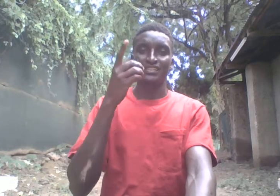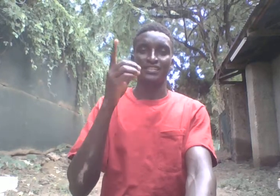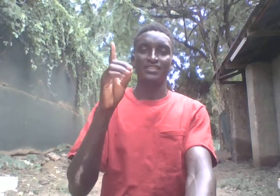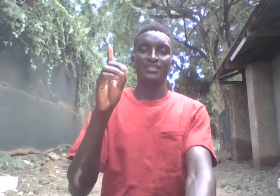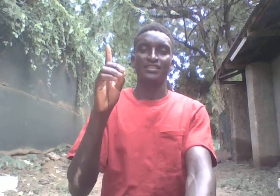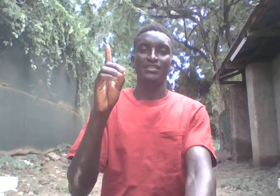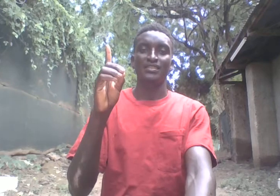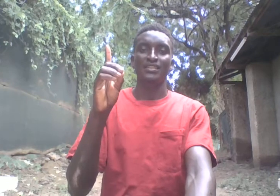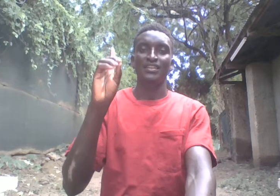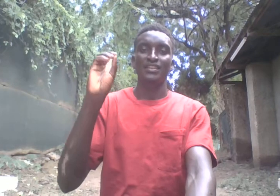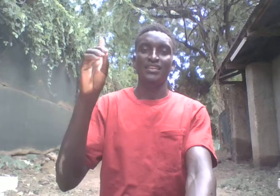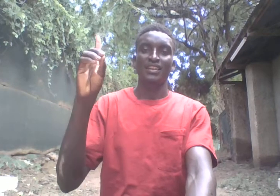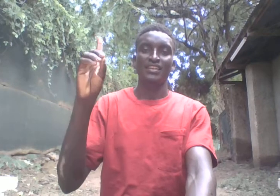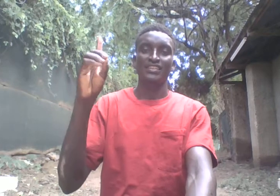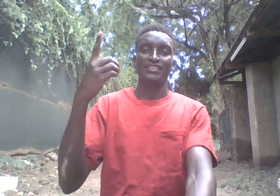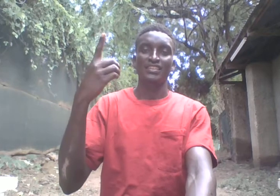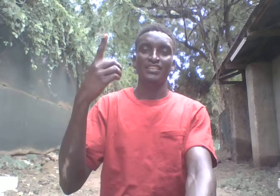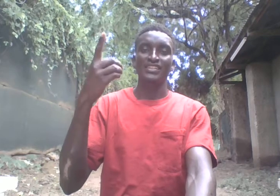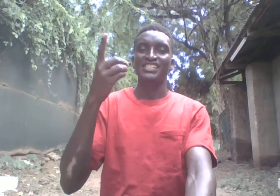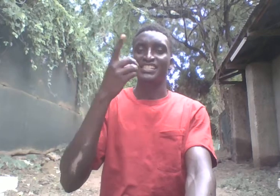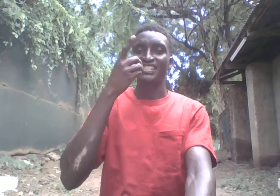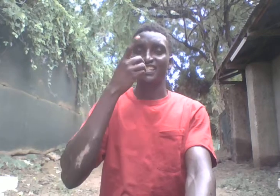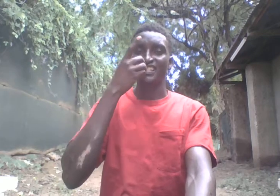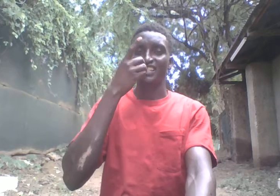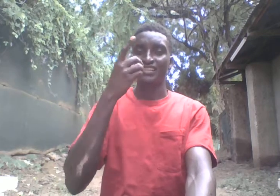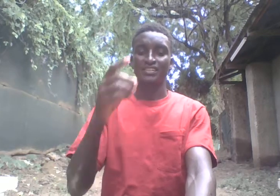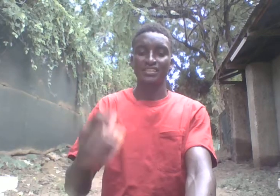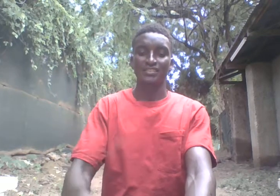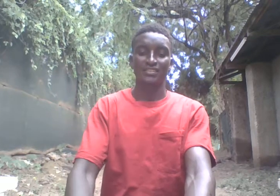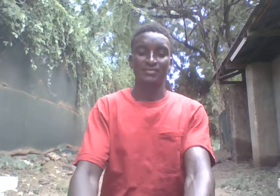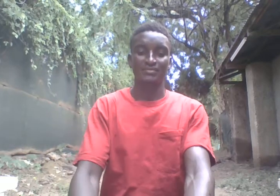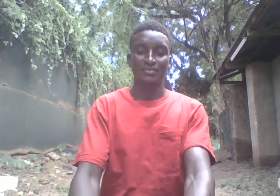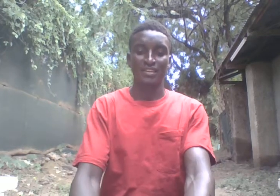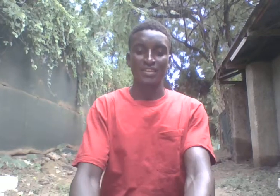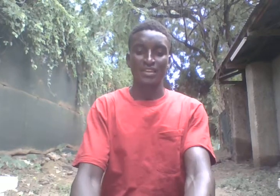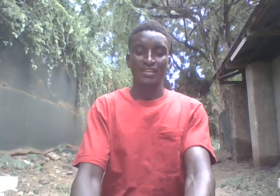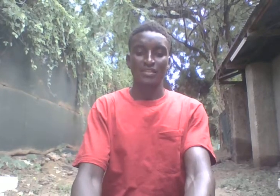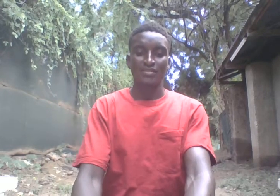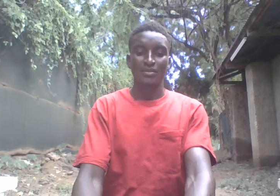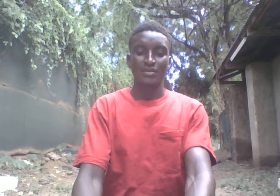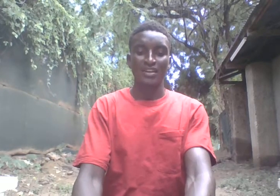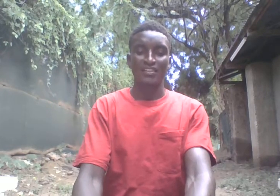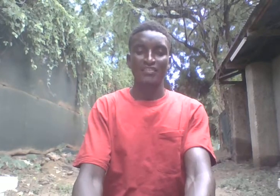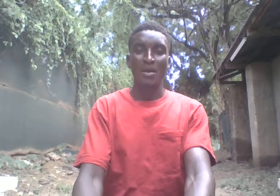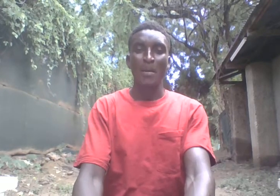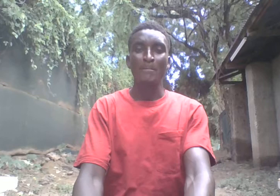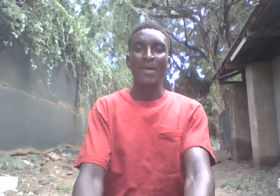Dentist. Letter D, dentist. So we have bank.